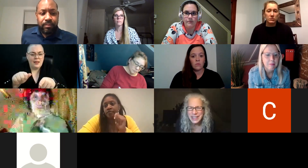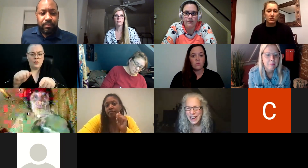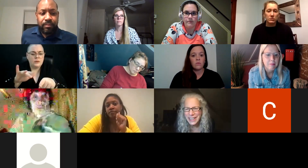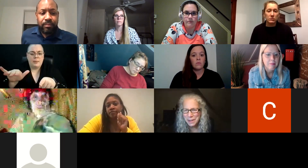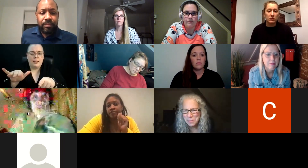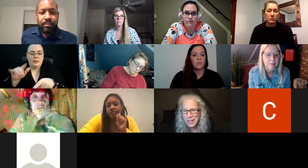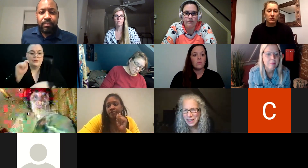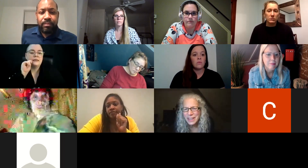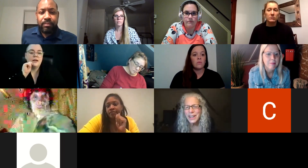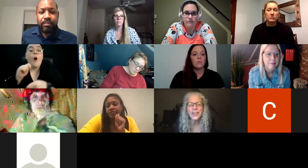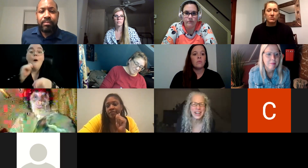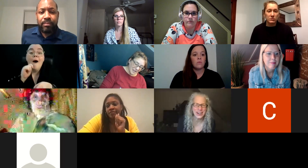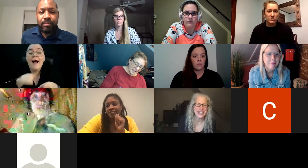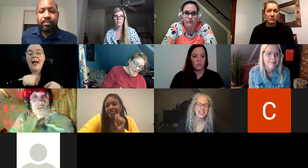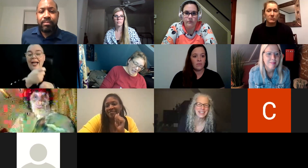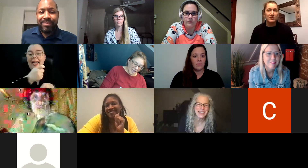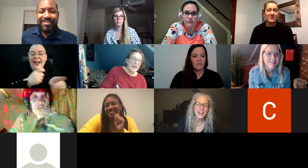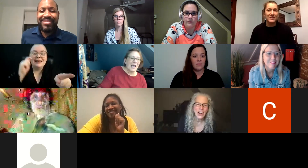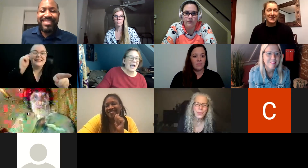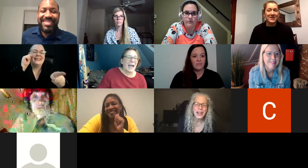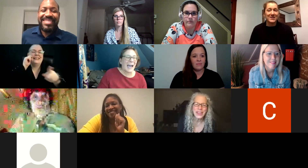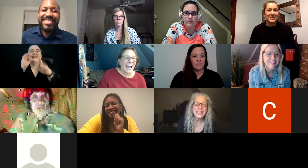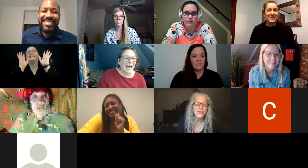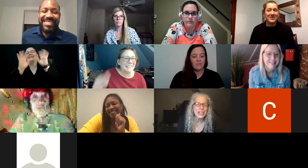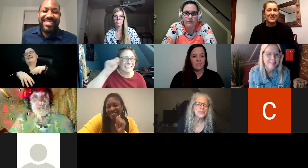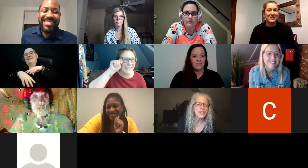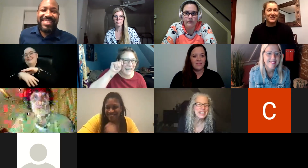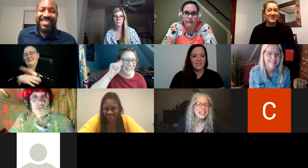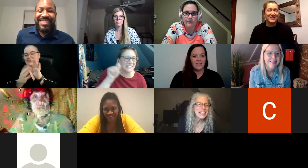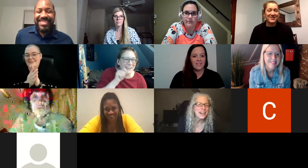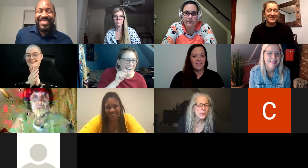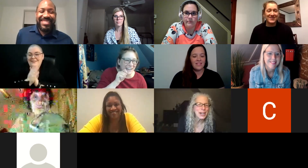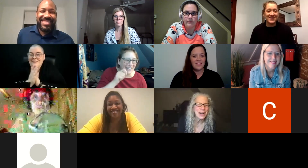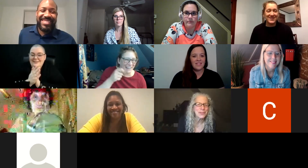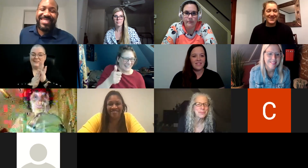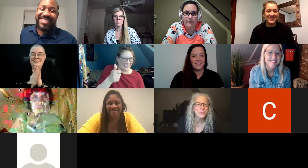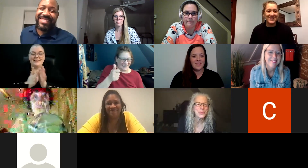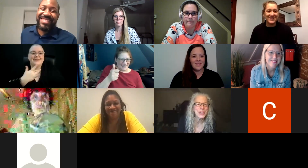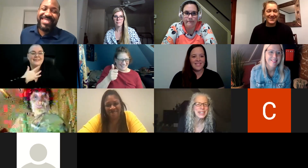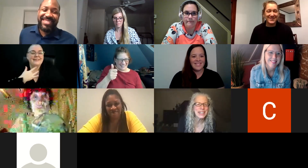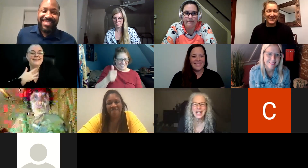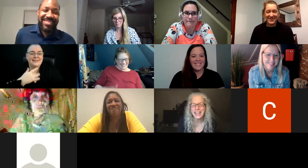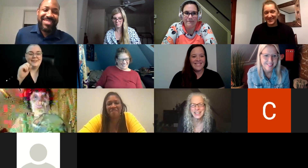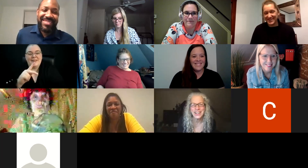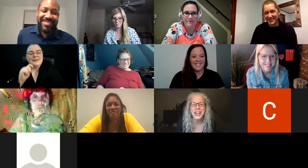sign name, Talia? Okay, great, Talia. Well, that's really funny, Tina. We're going to have a Tina Talia. Okay.